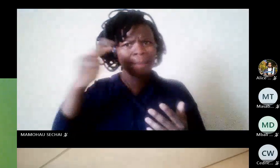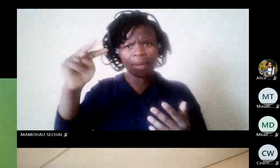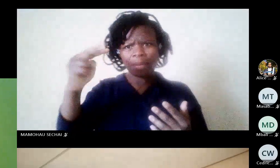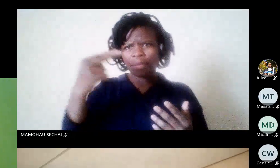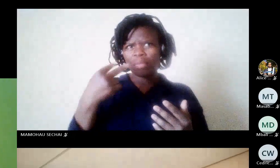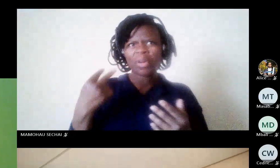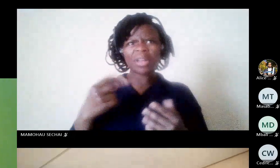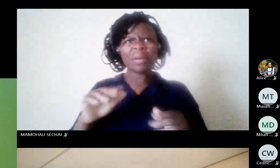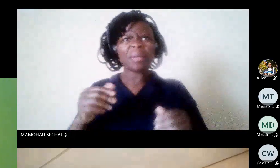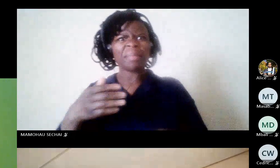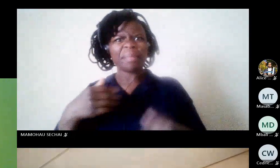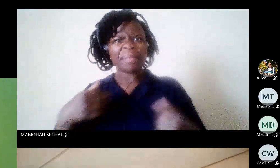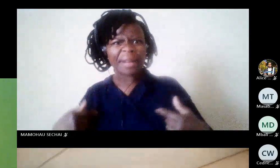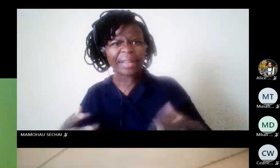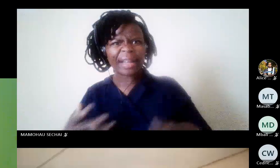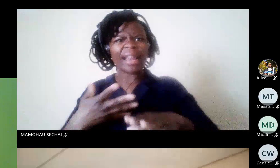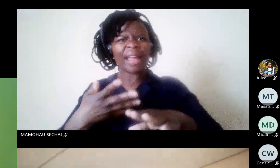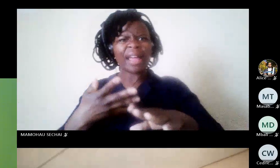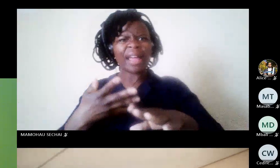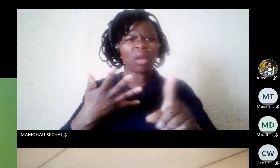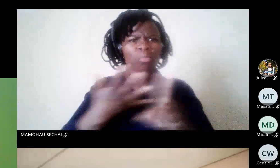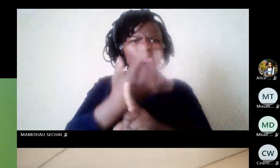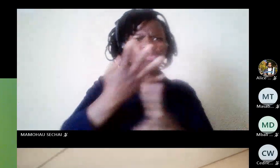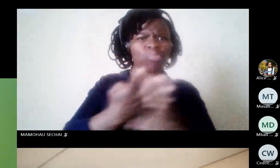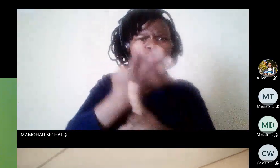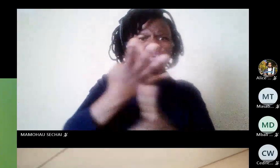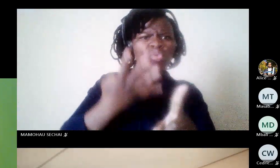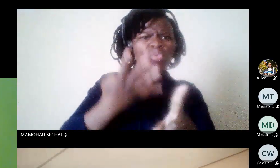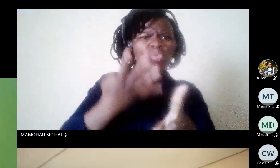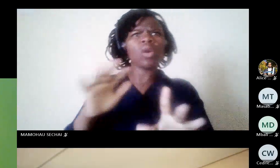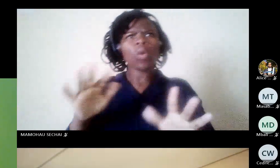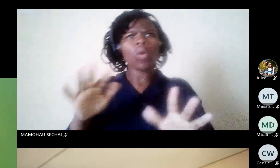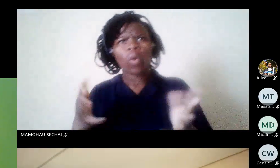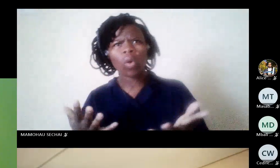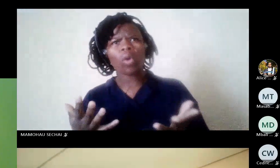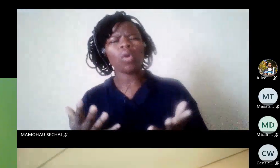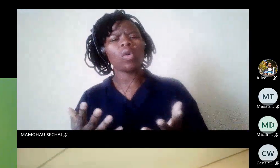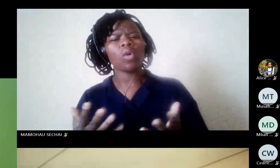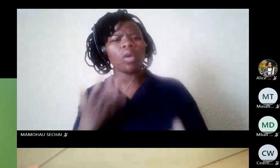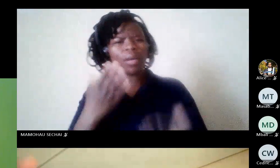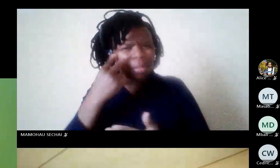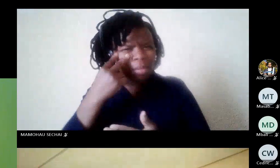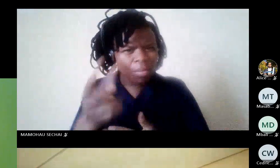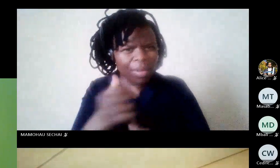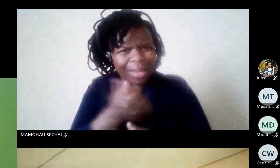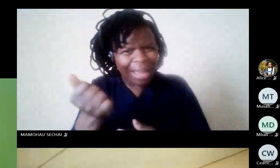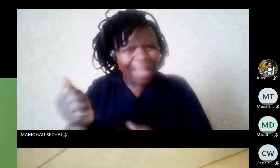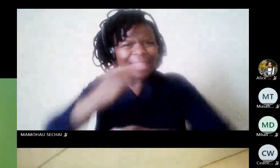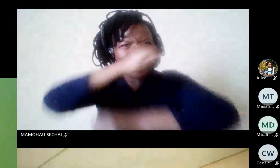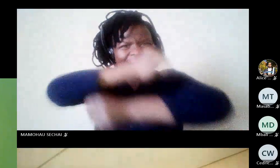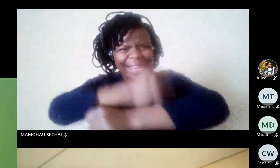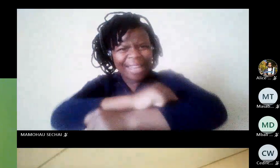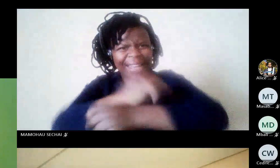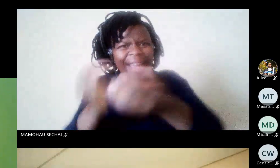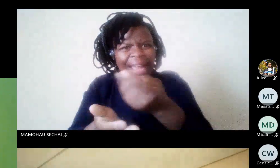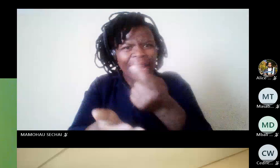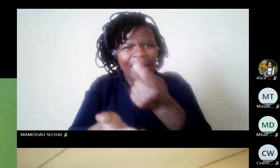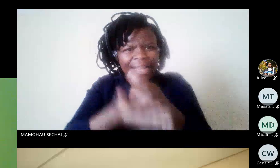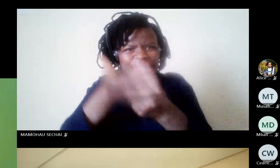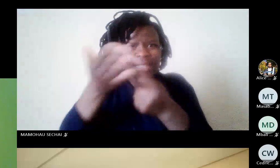you? Would they? And of course, when you see how other learners are treated, because you're not the only learner